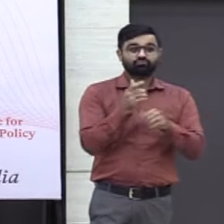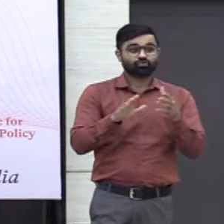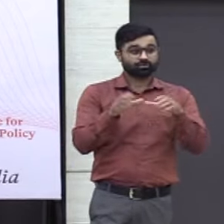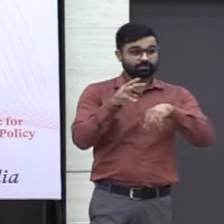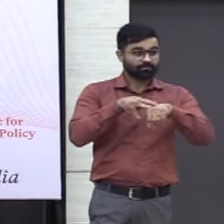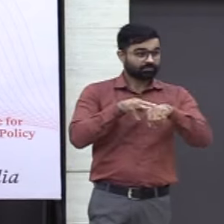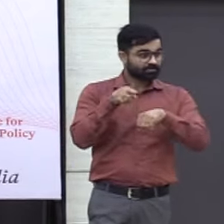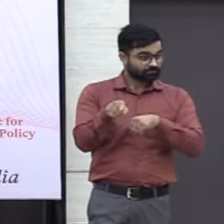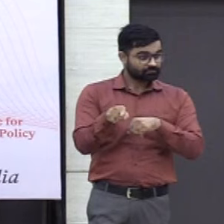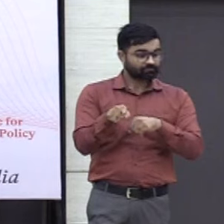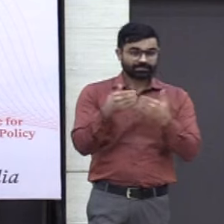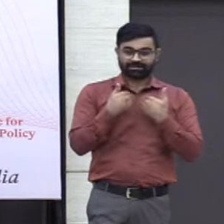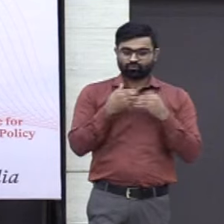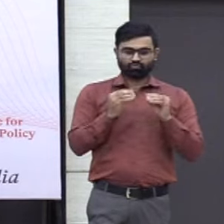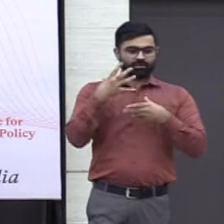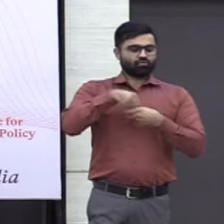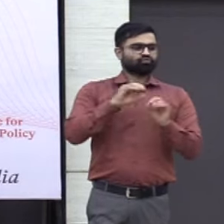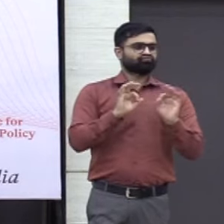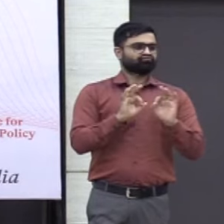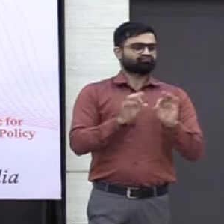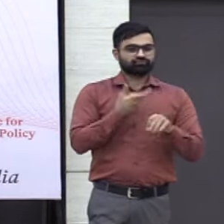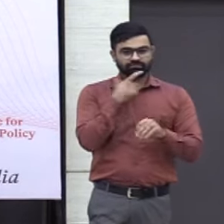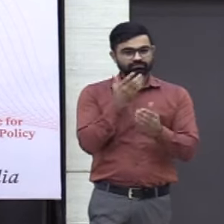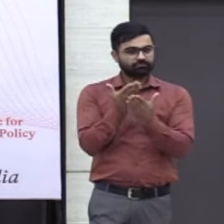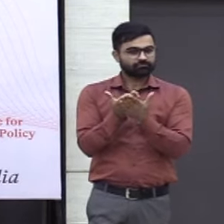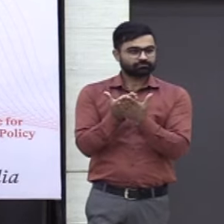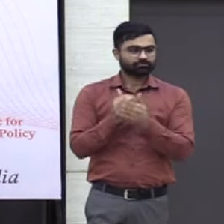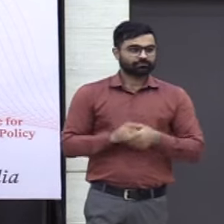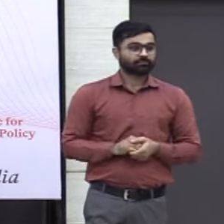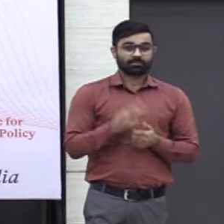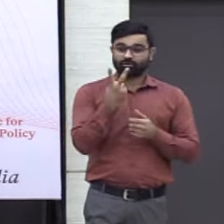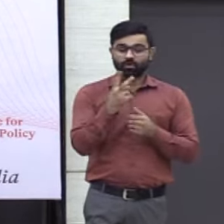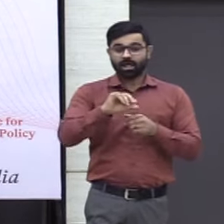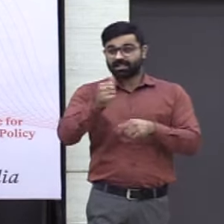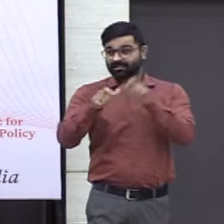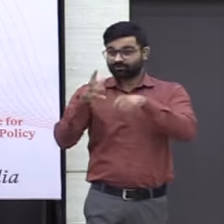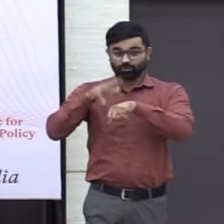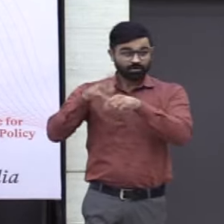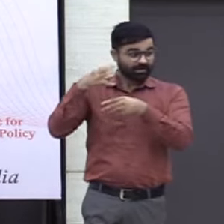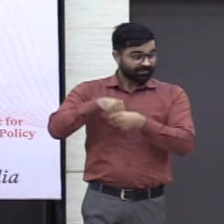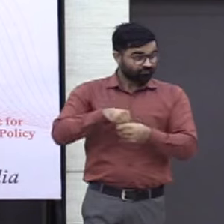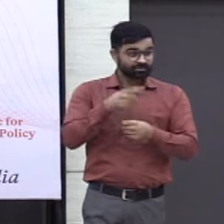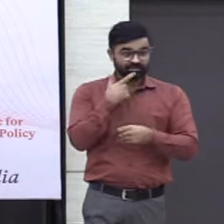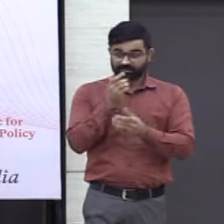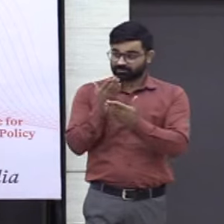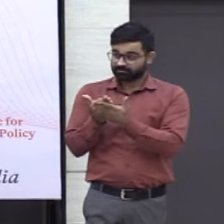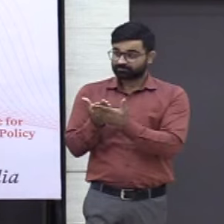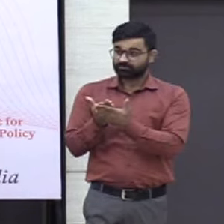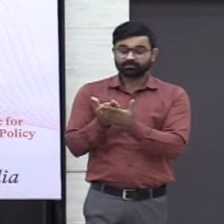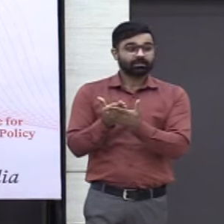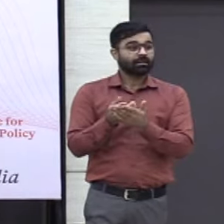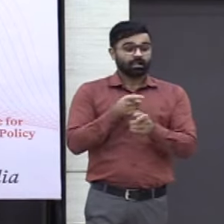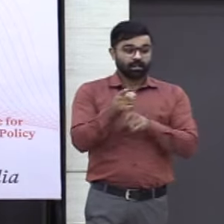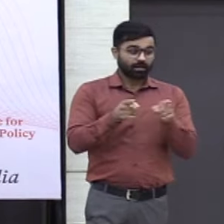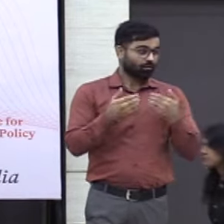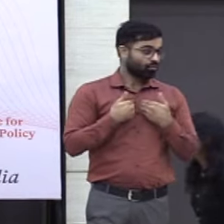crime. I am not involved in that offense. Two others are involved in the offense.